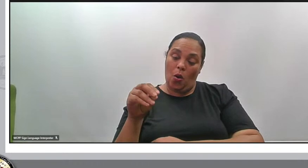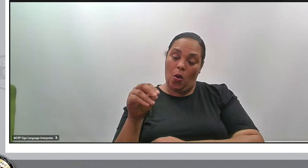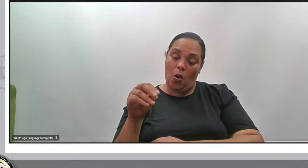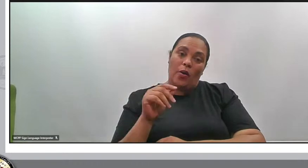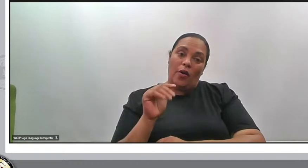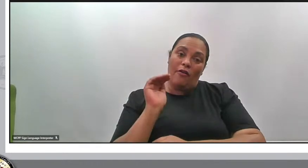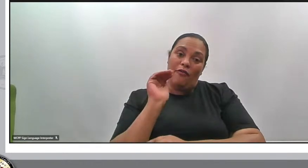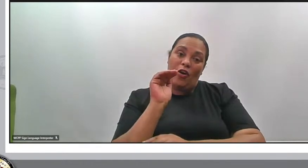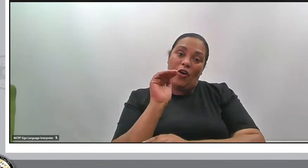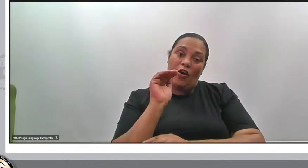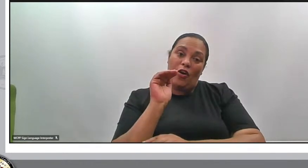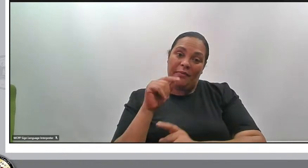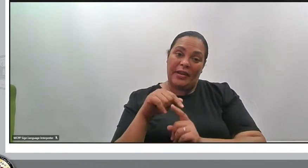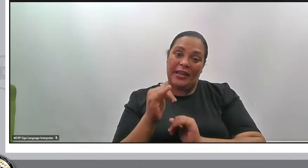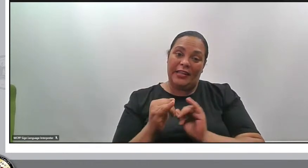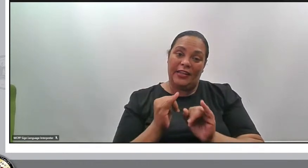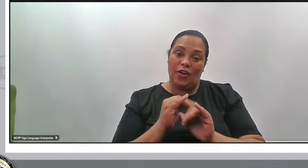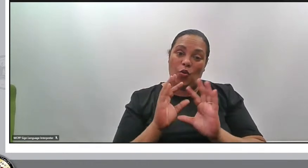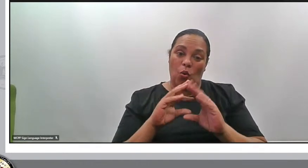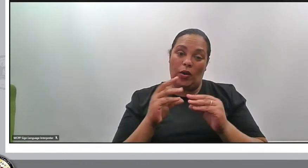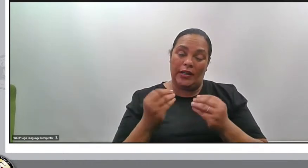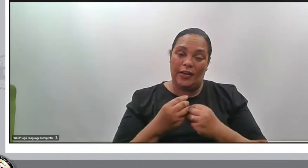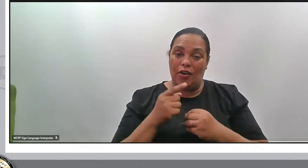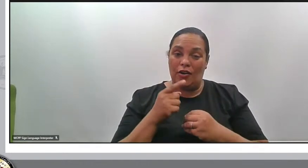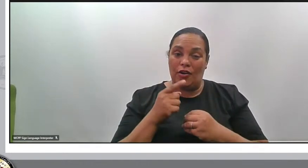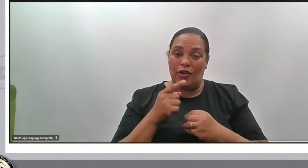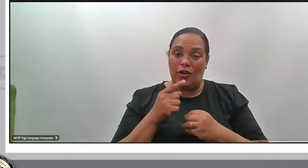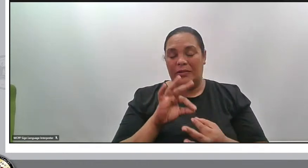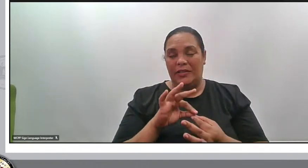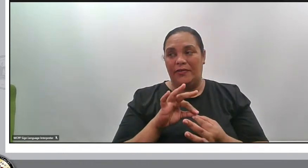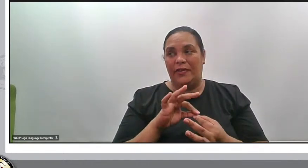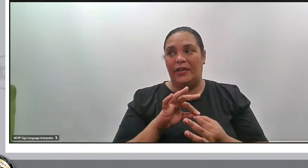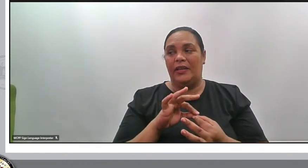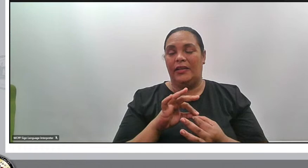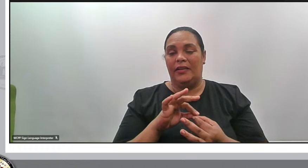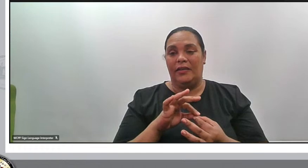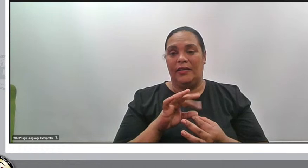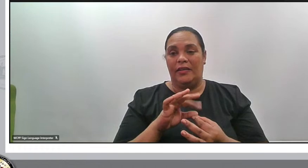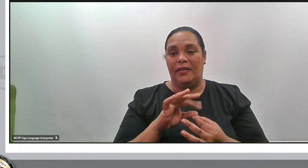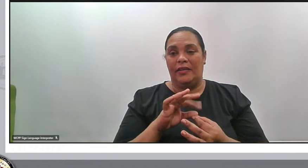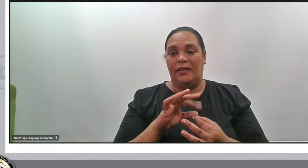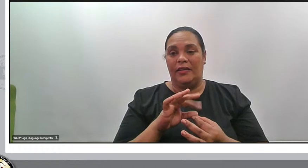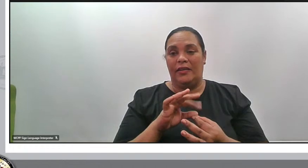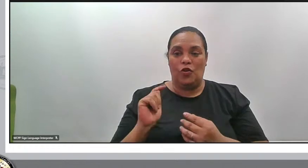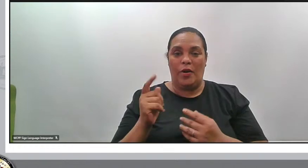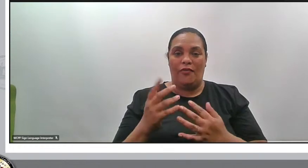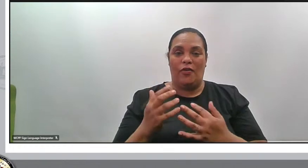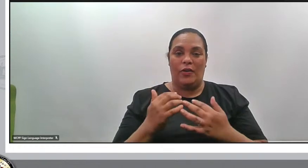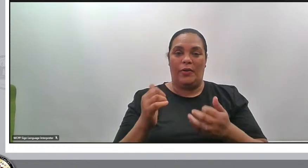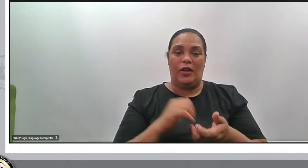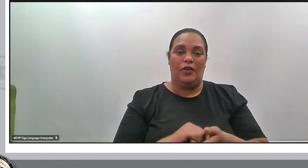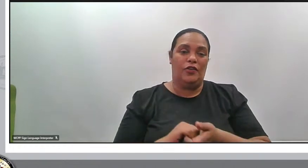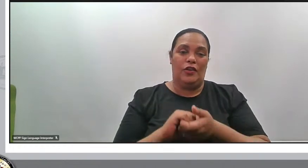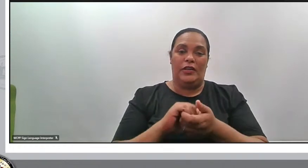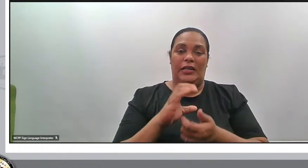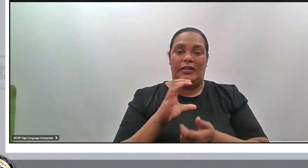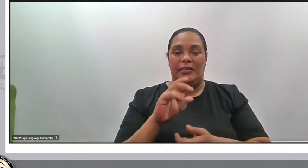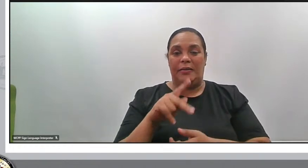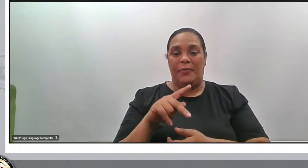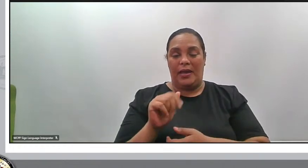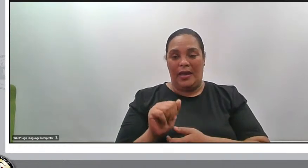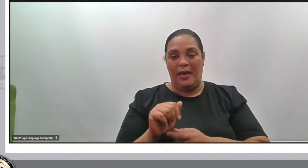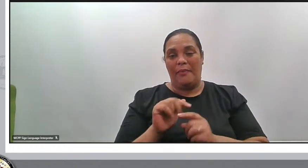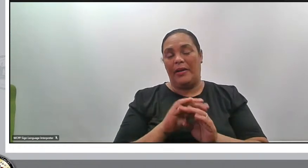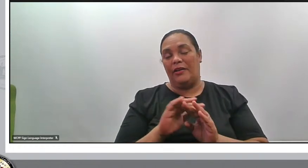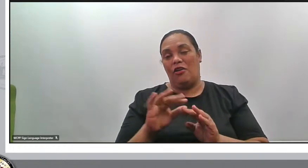foreign government and international organization that's specifically the registration fees we pay to the Commonwealth Parliamentary Association, that's CPA, and then